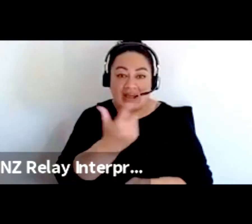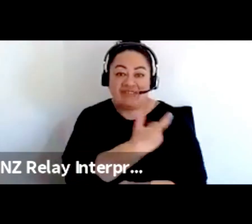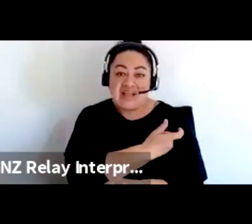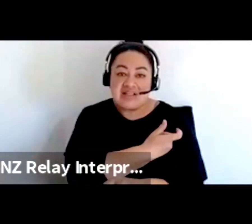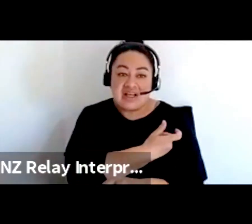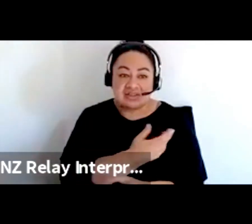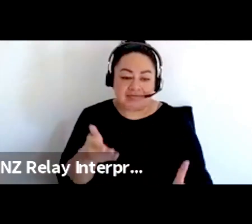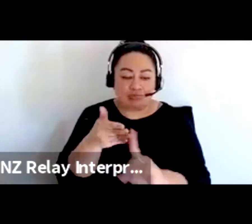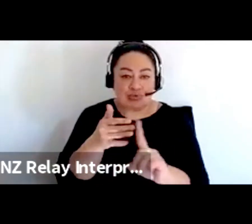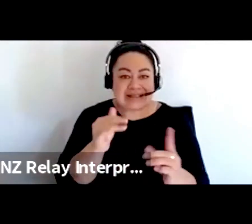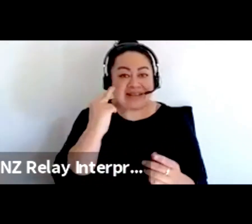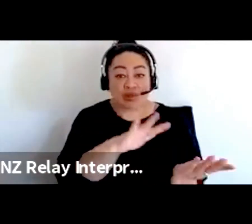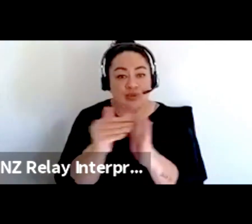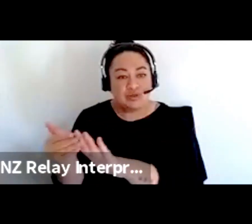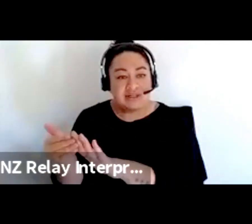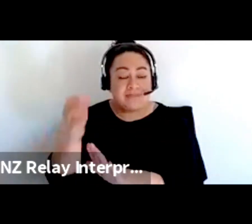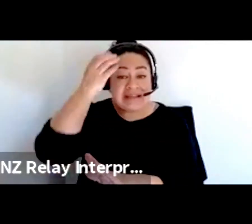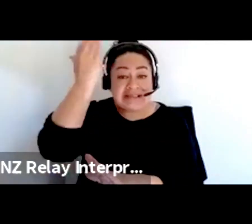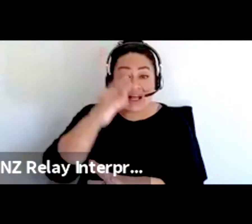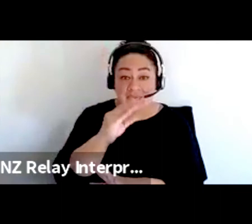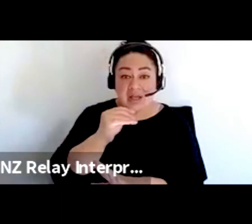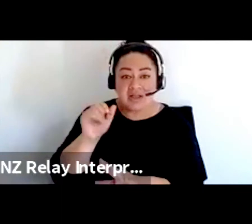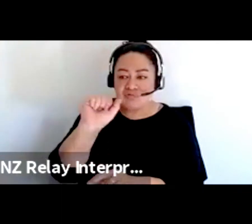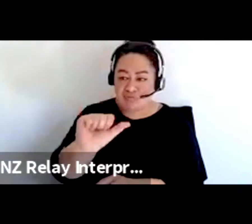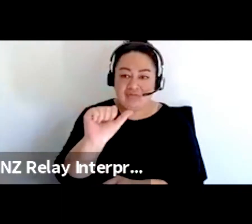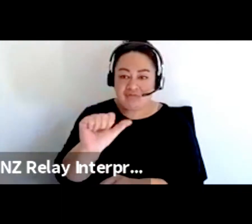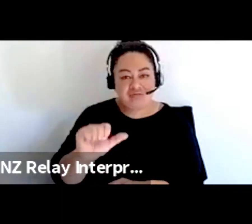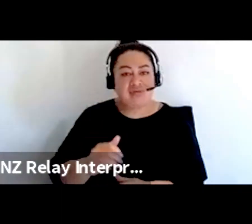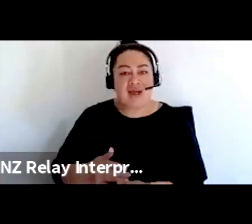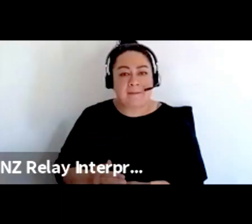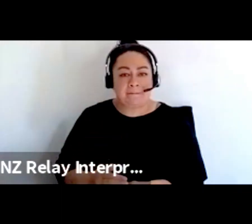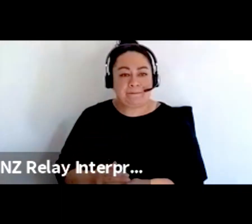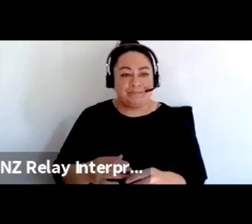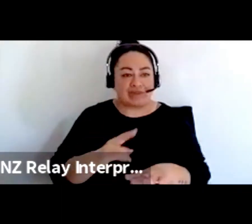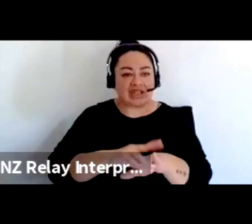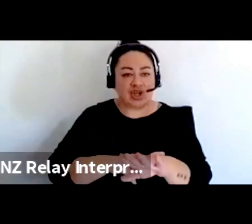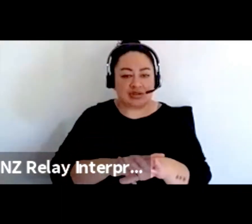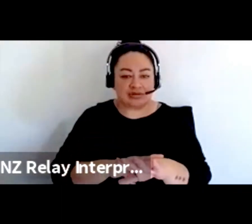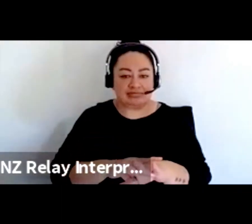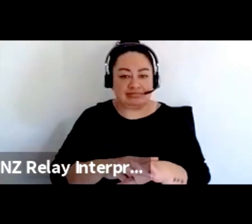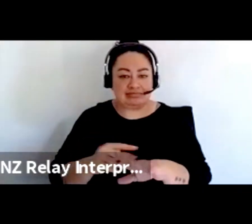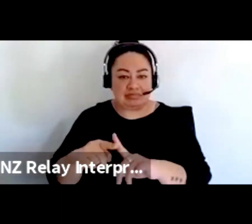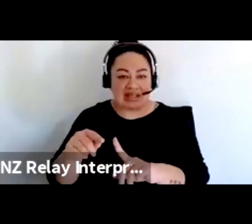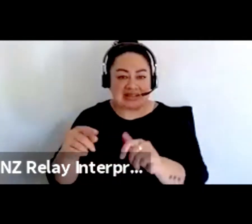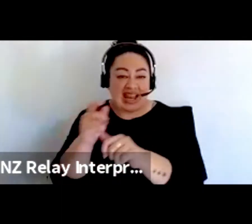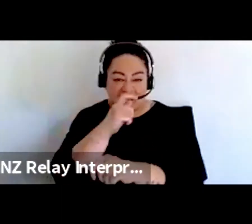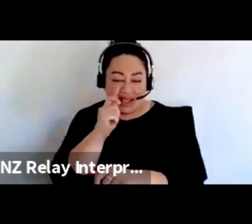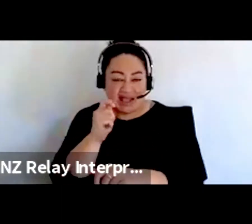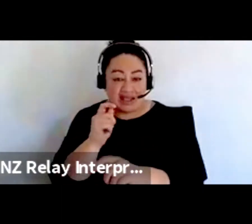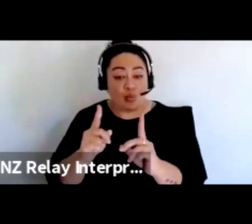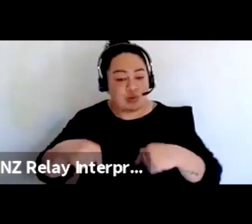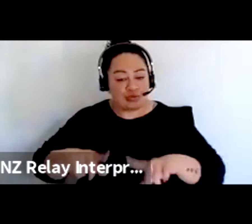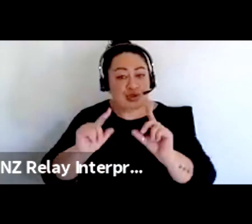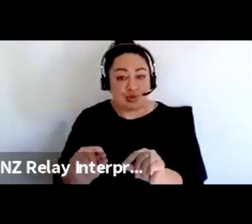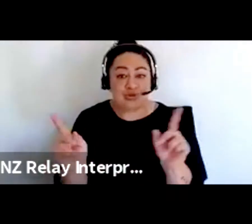Just to add to that too, you're right, Anthony and Lily. What we're doing here today